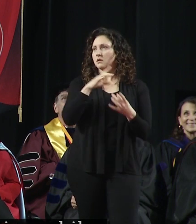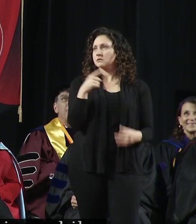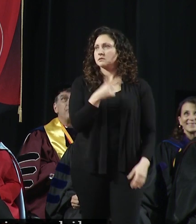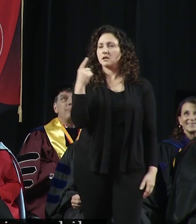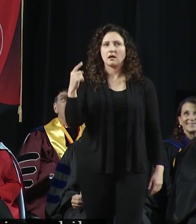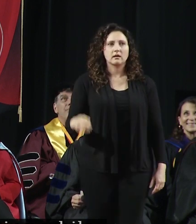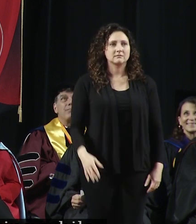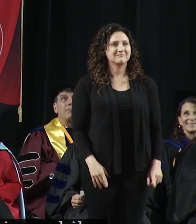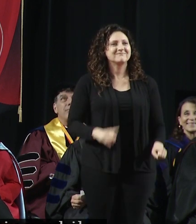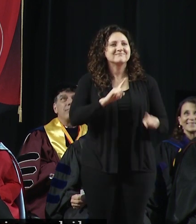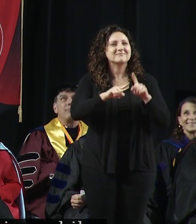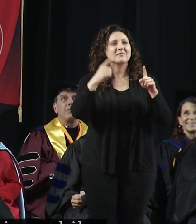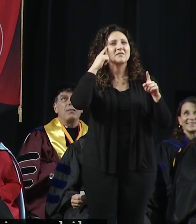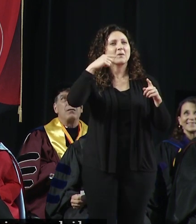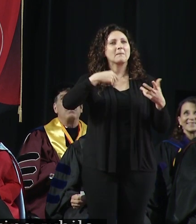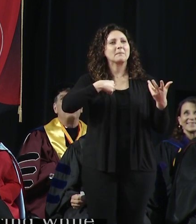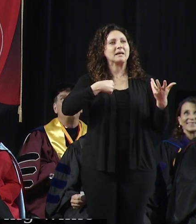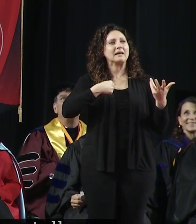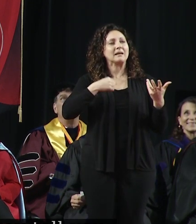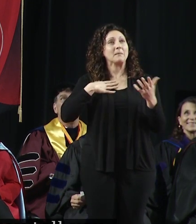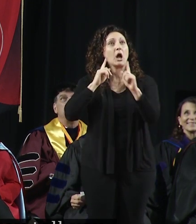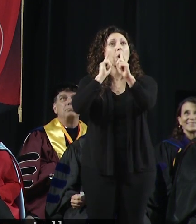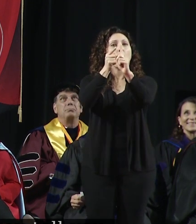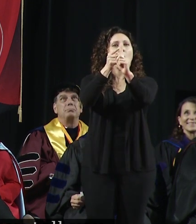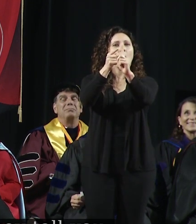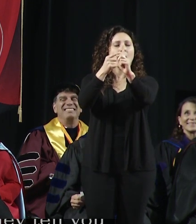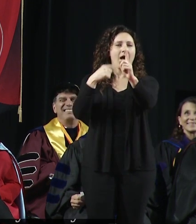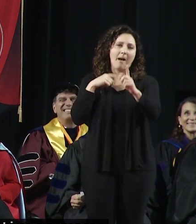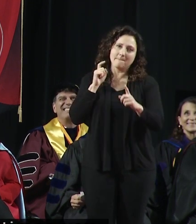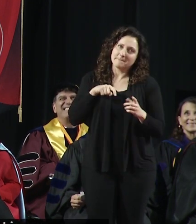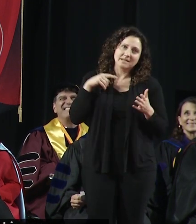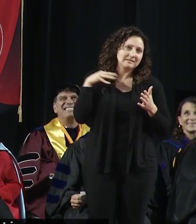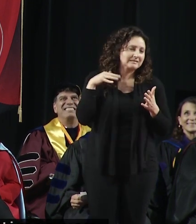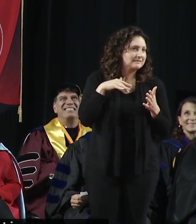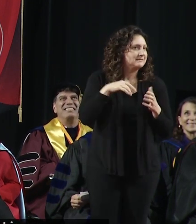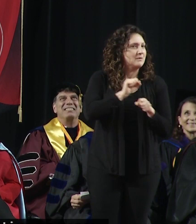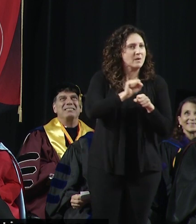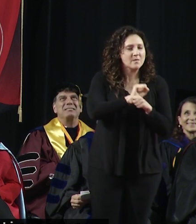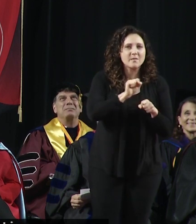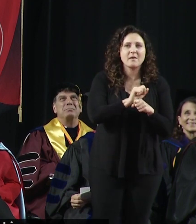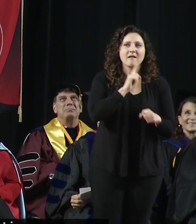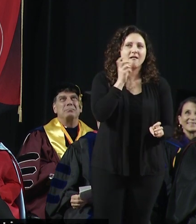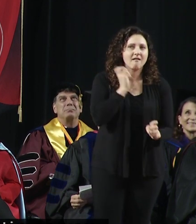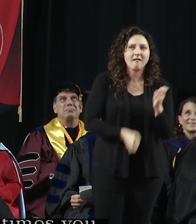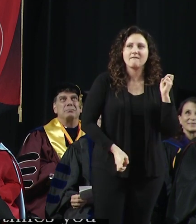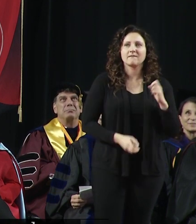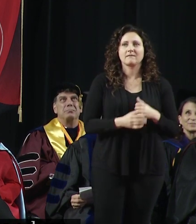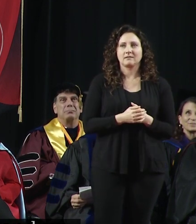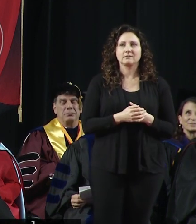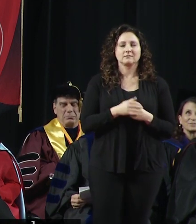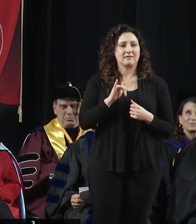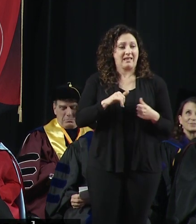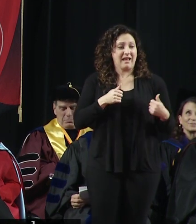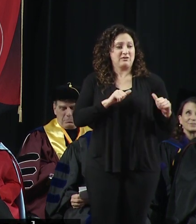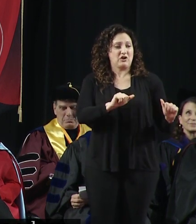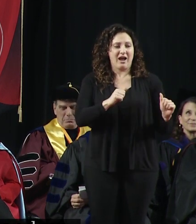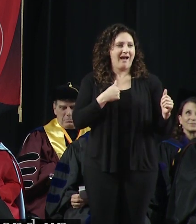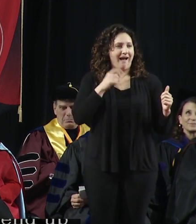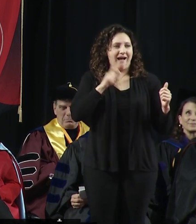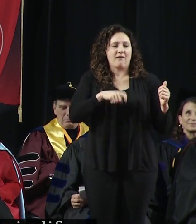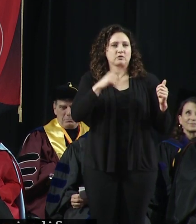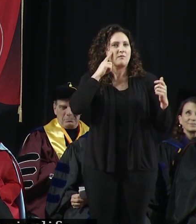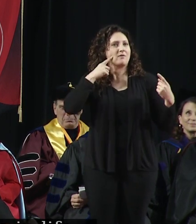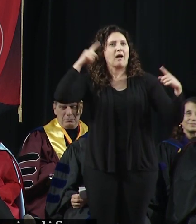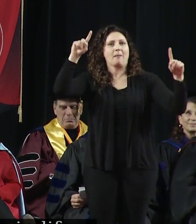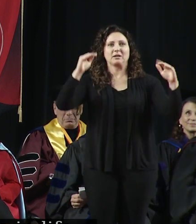you have to be insane in order to end up where you want to be in life. You must take risks in order to reach new heights. And although you